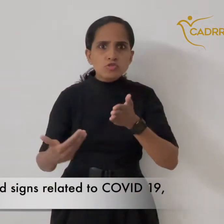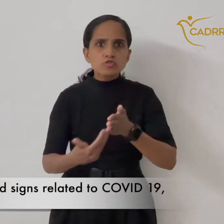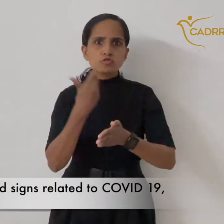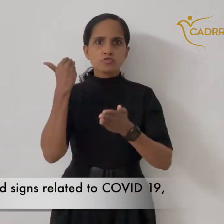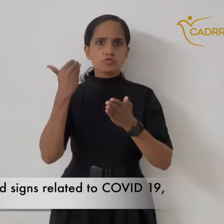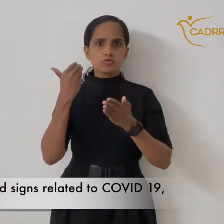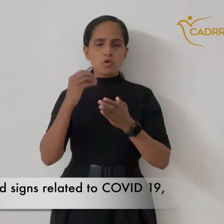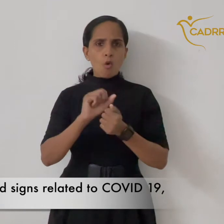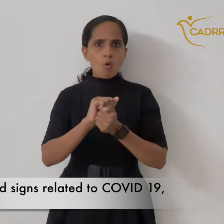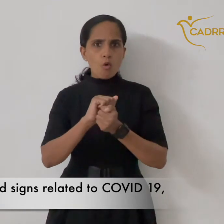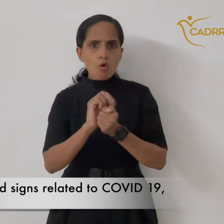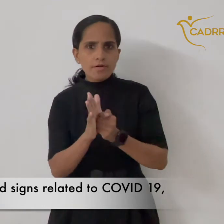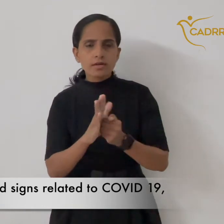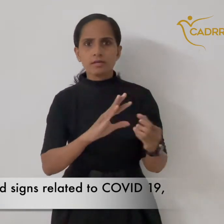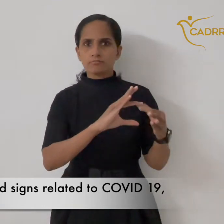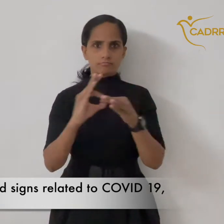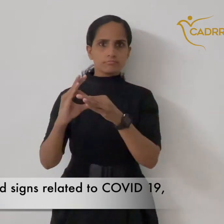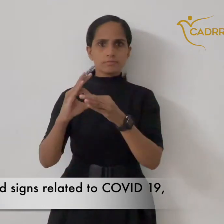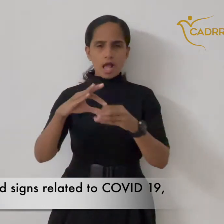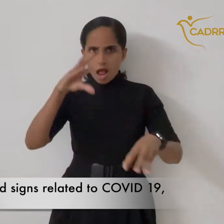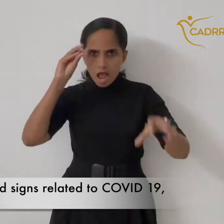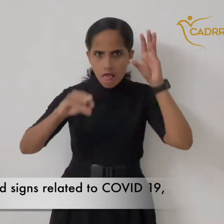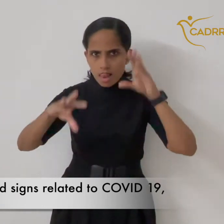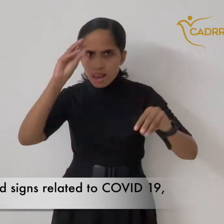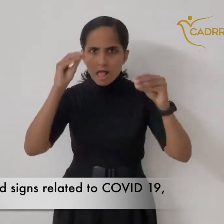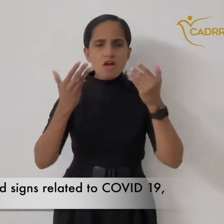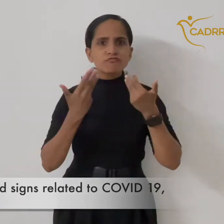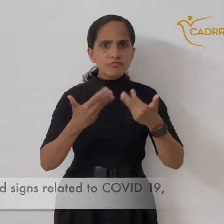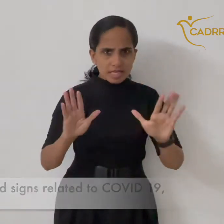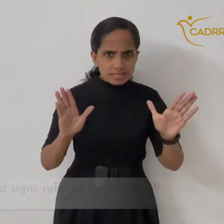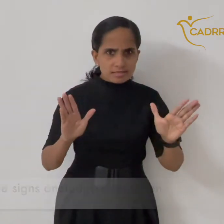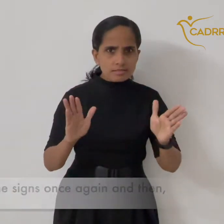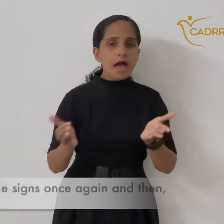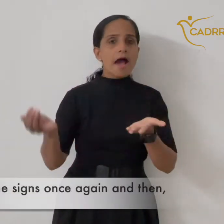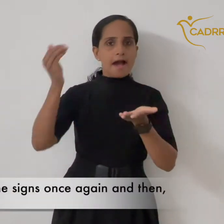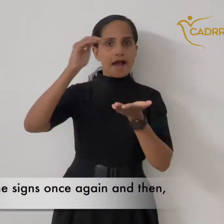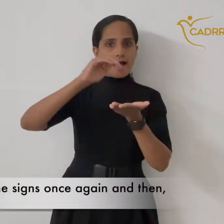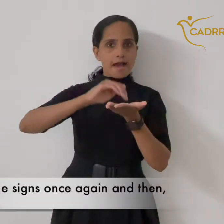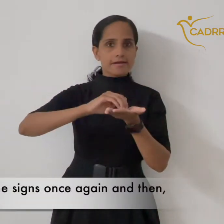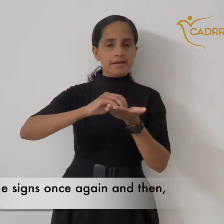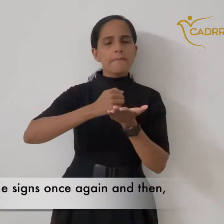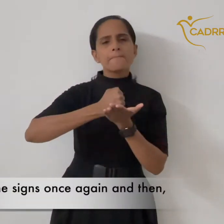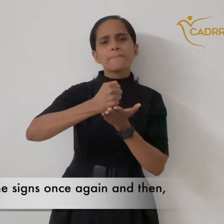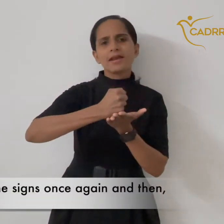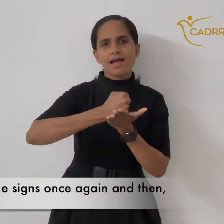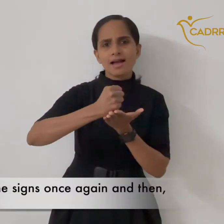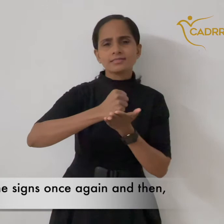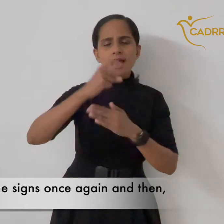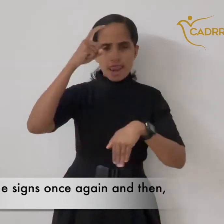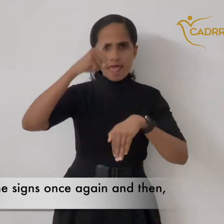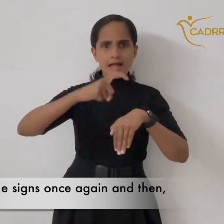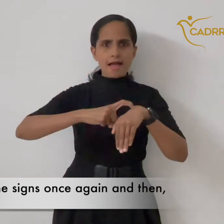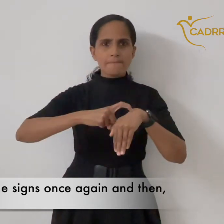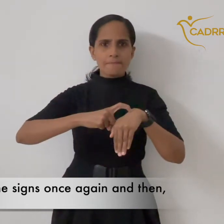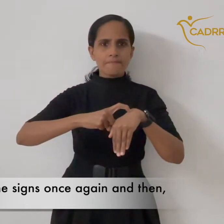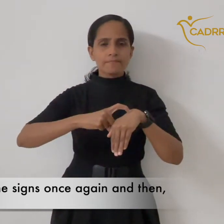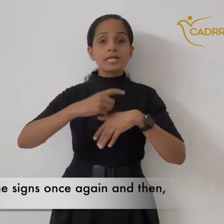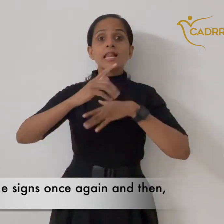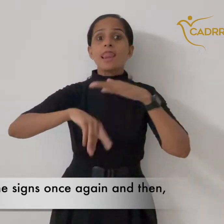Having learned signs related to COVID-19, let's go over the signs once again,